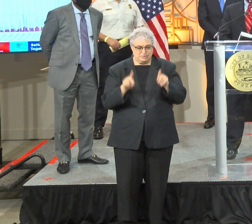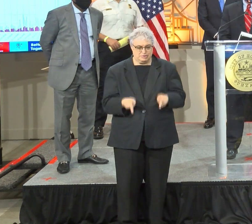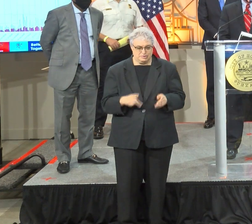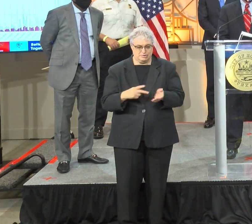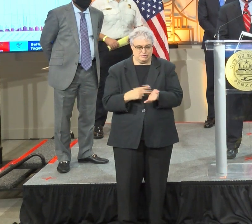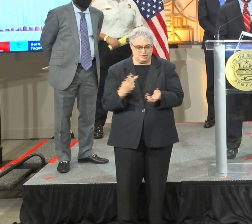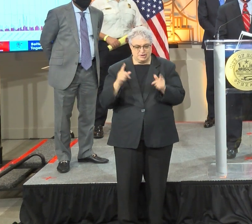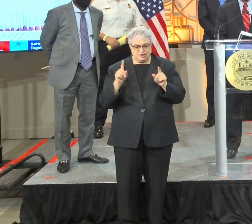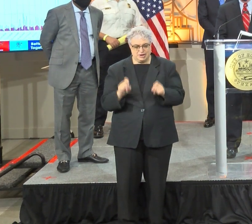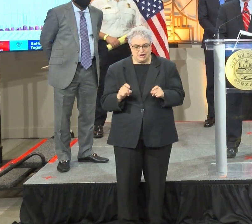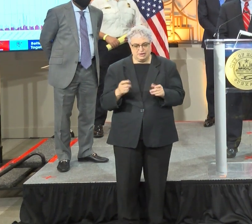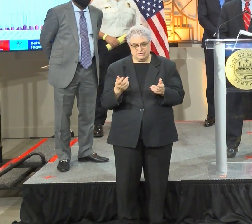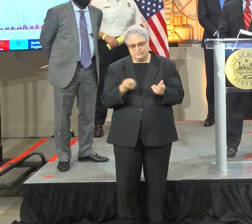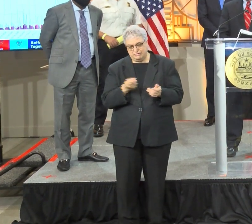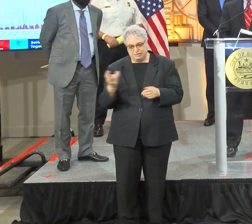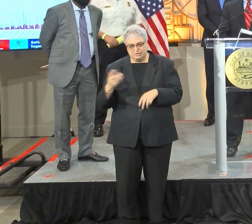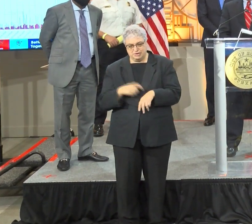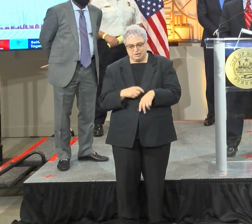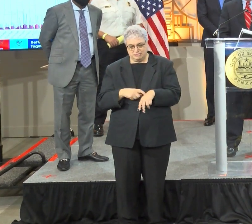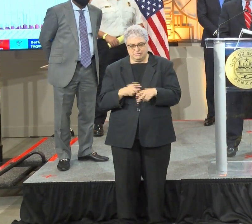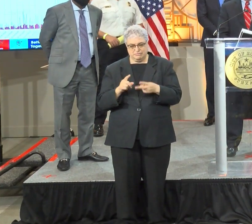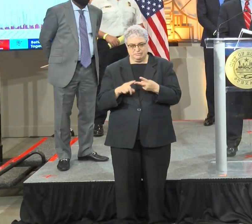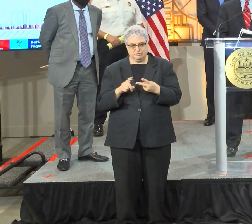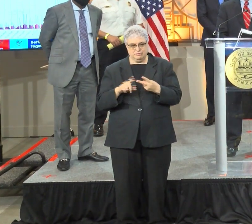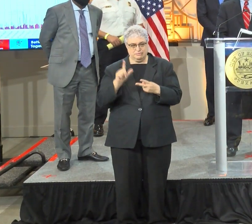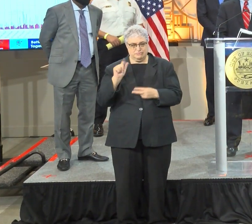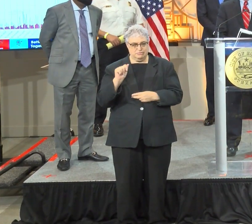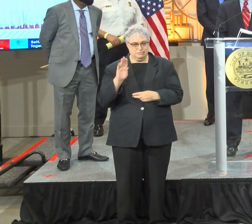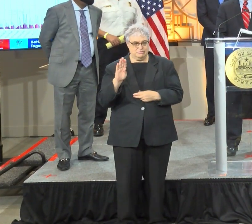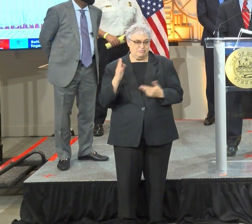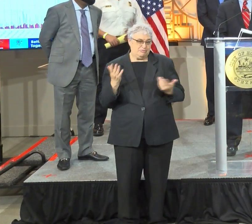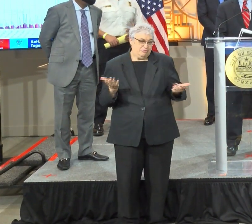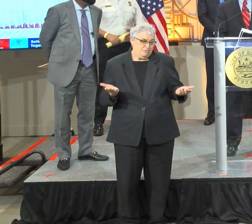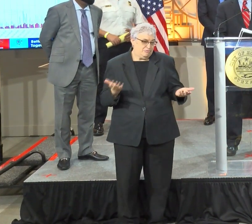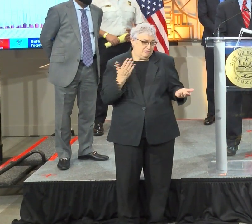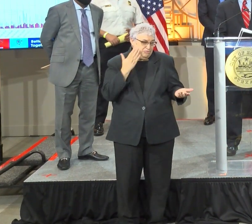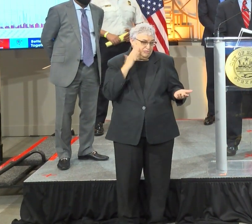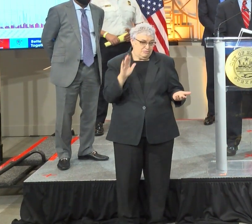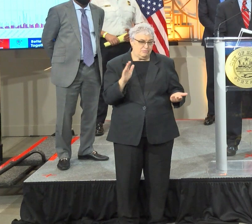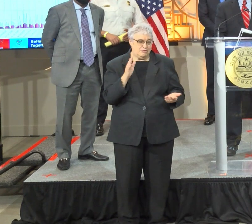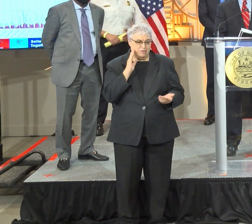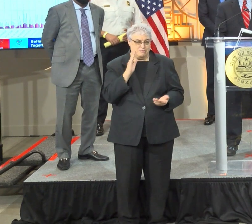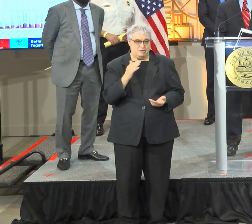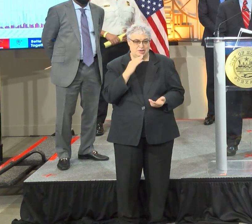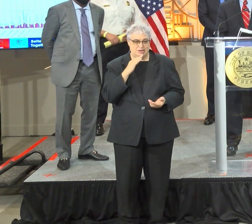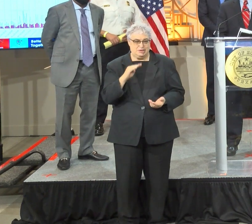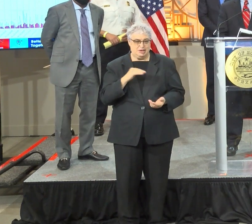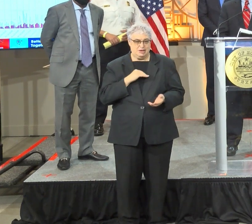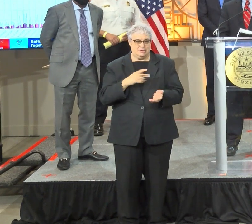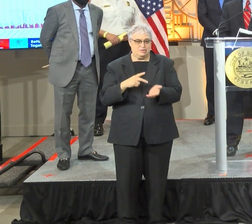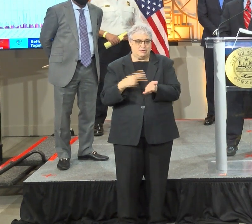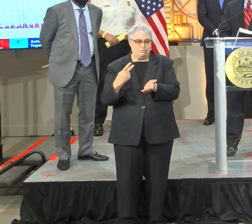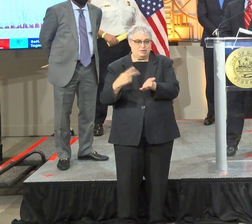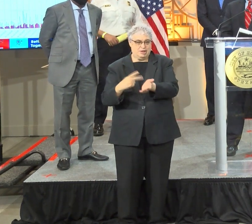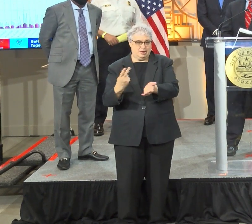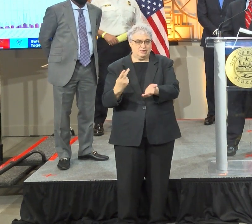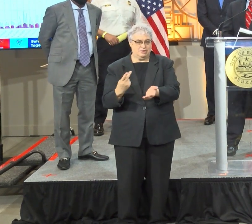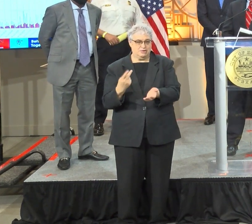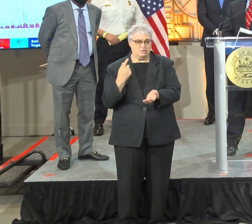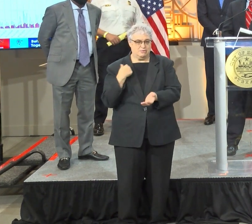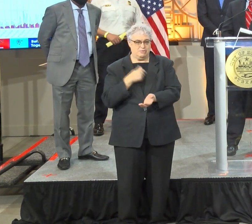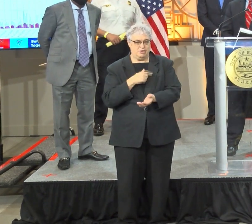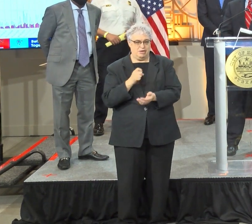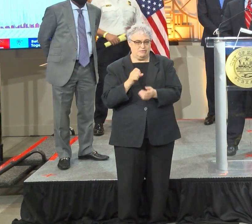sometimes people get tested multiple times. And also sometimes the labs, for whatever unknown reason, will actually send us duplicate test results. We have to get all